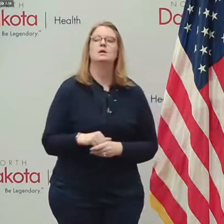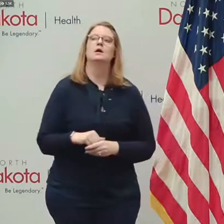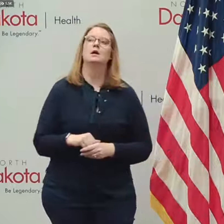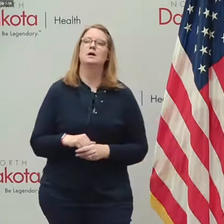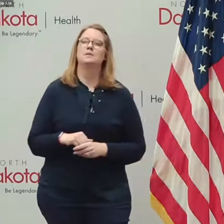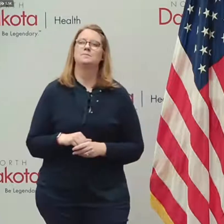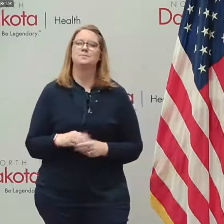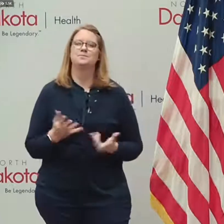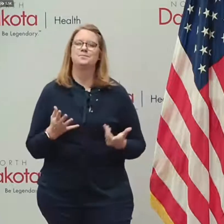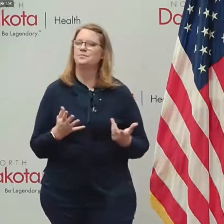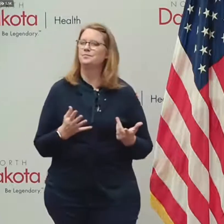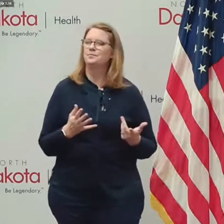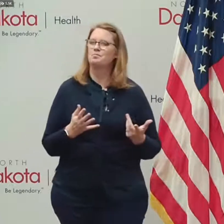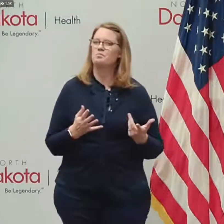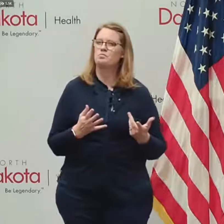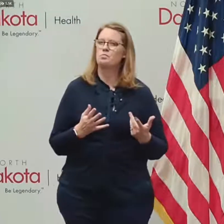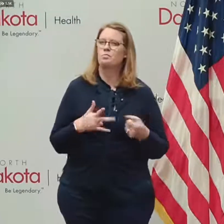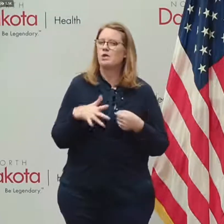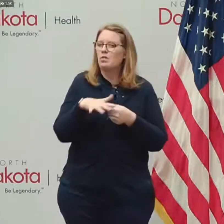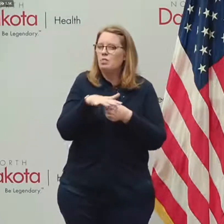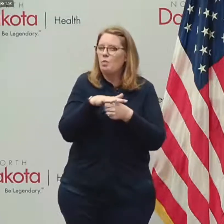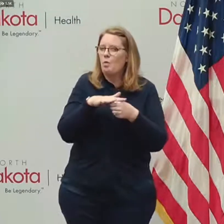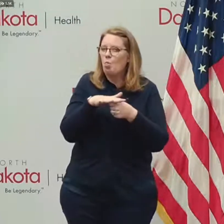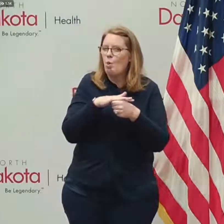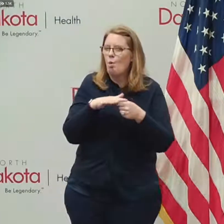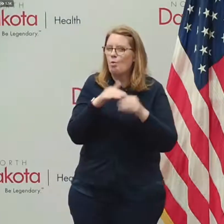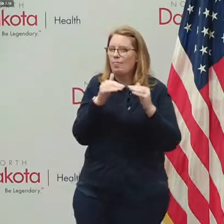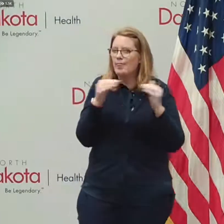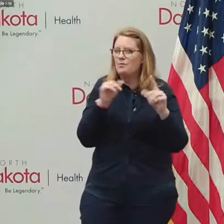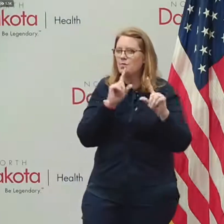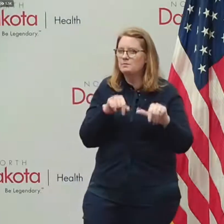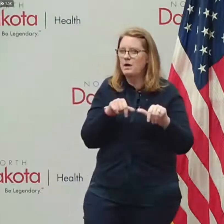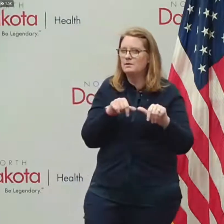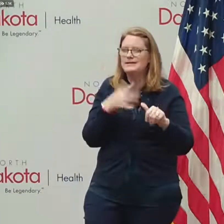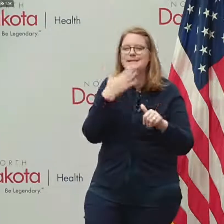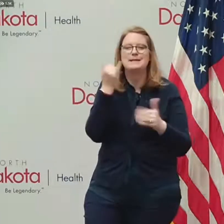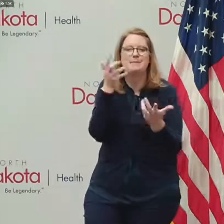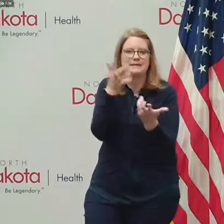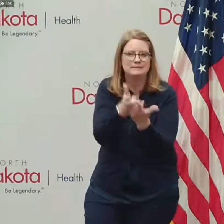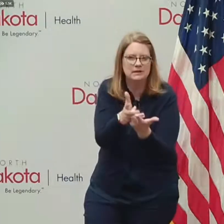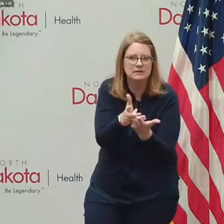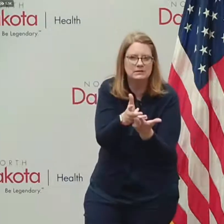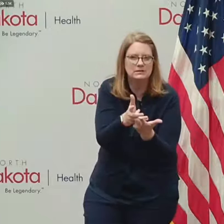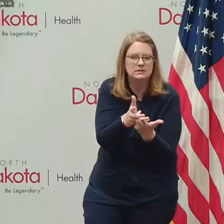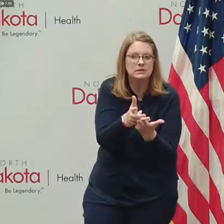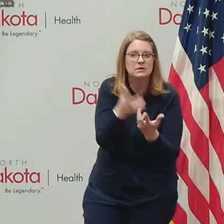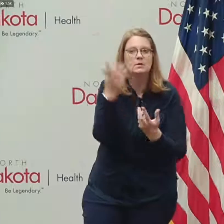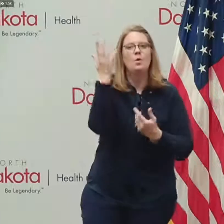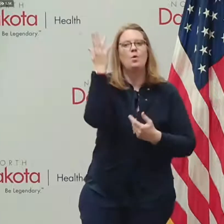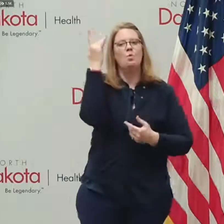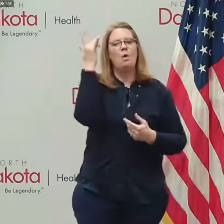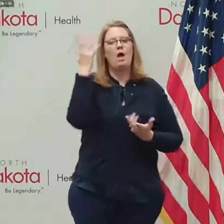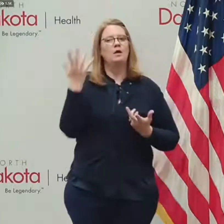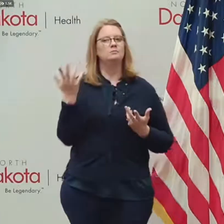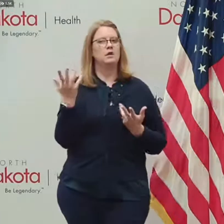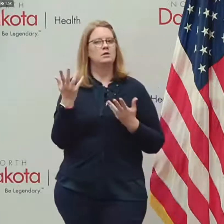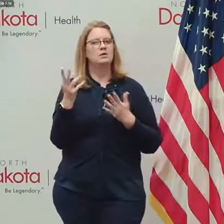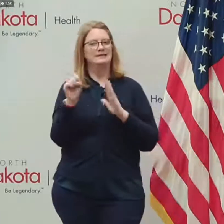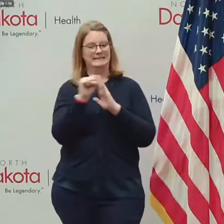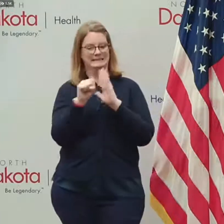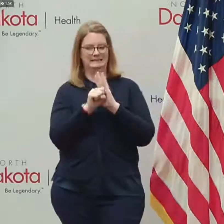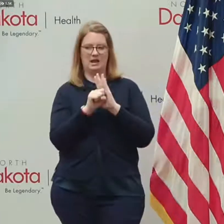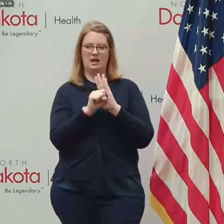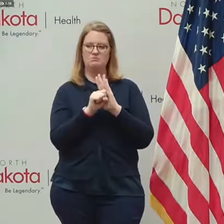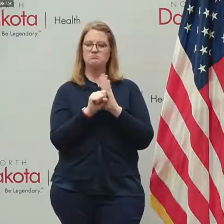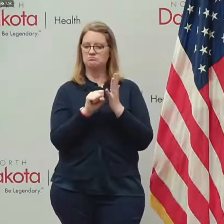the response at the local level makes a lot of sense, because even in our state, we've got different propensities for people to either